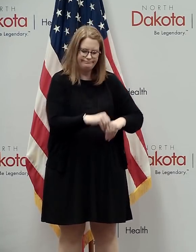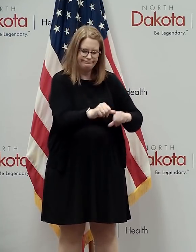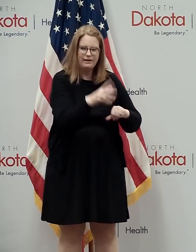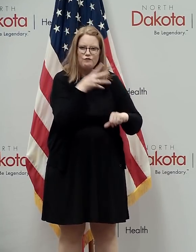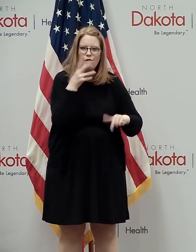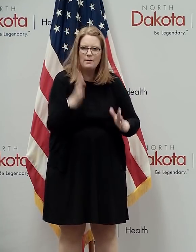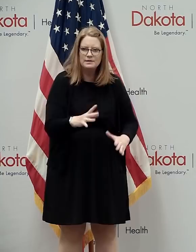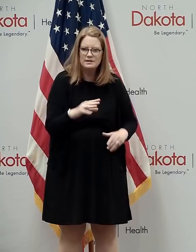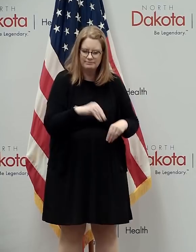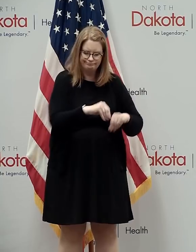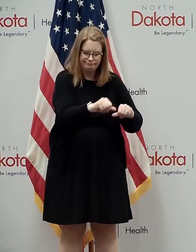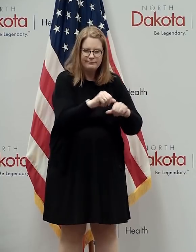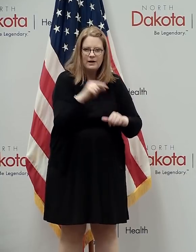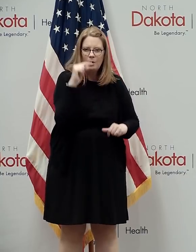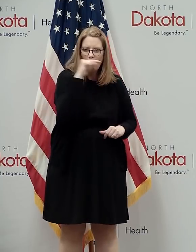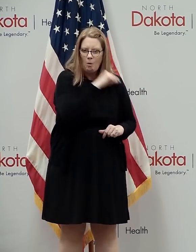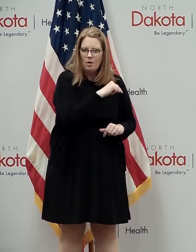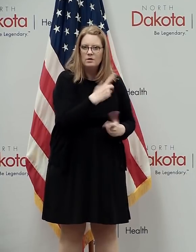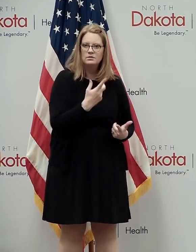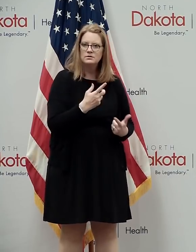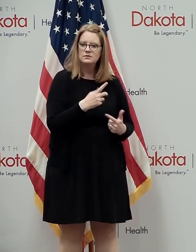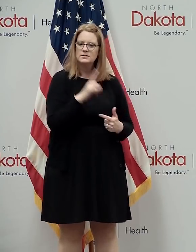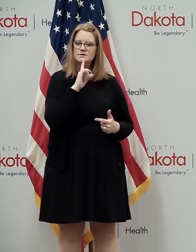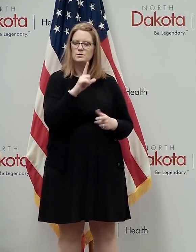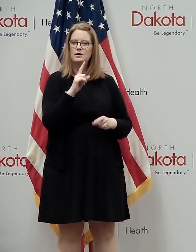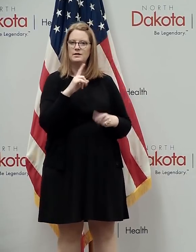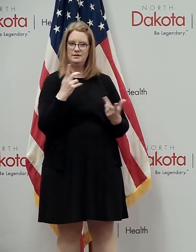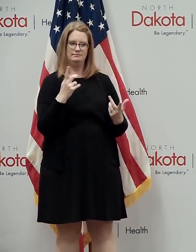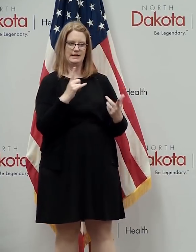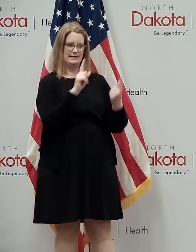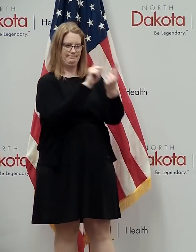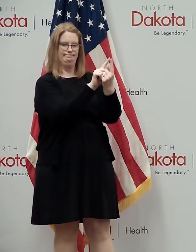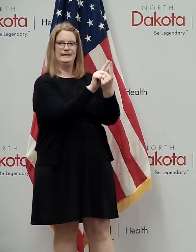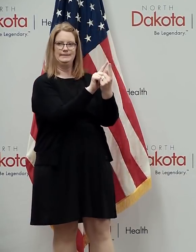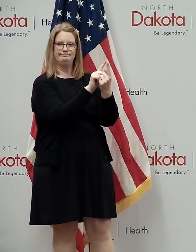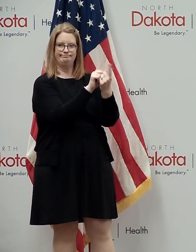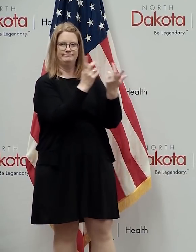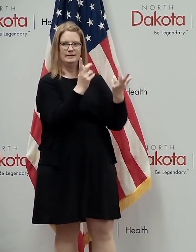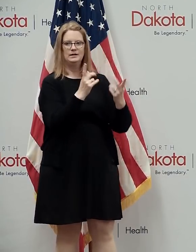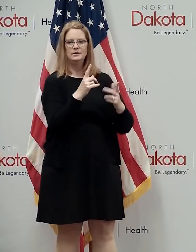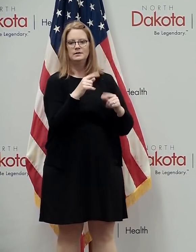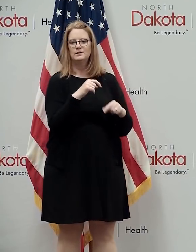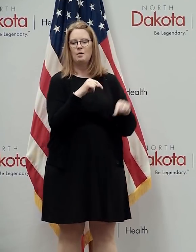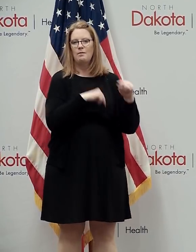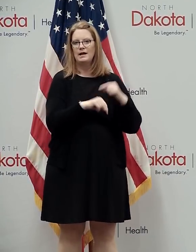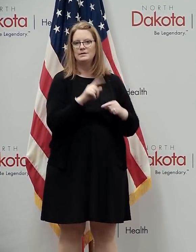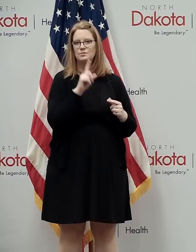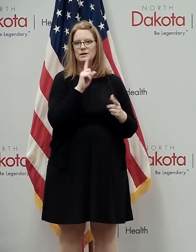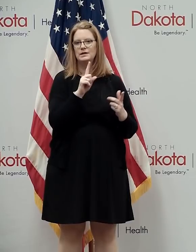a position to be back to initiating, with appropriate